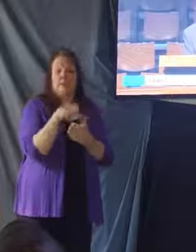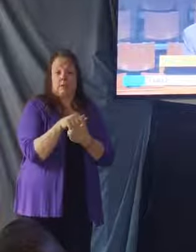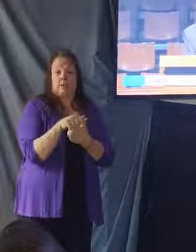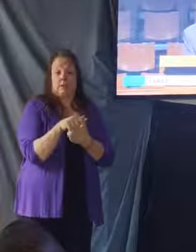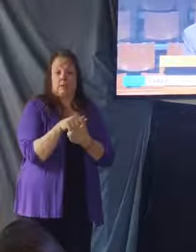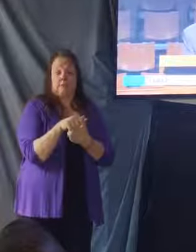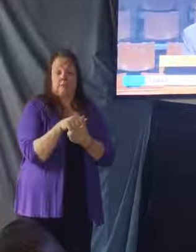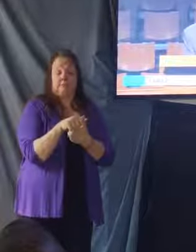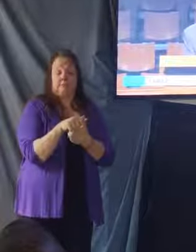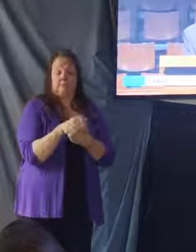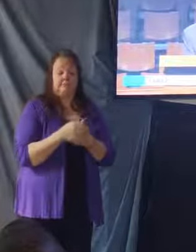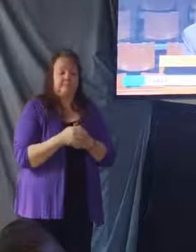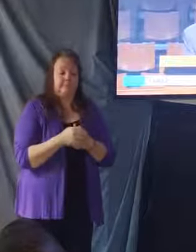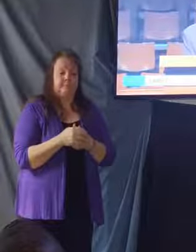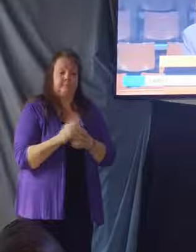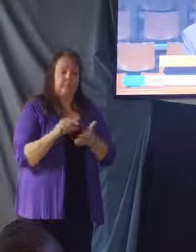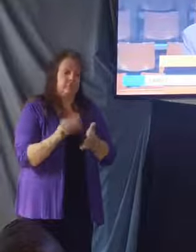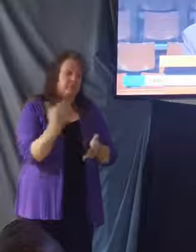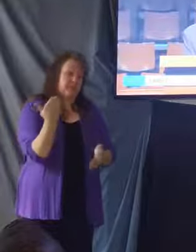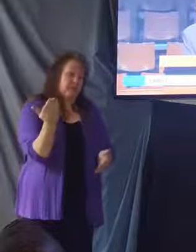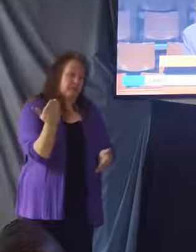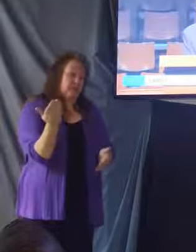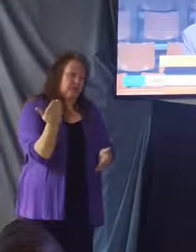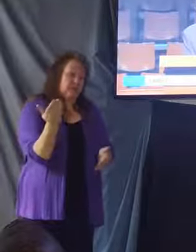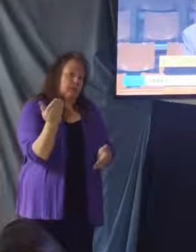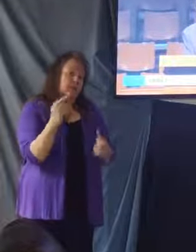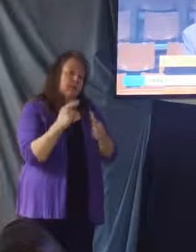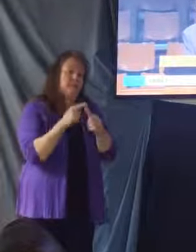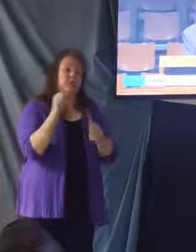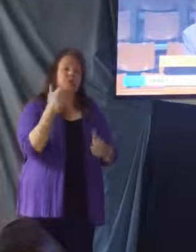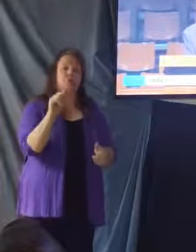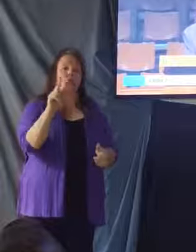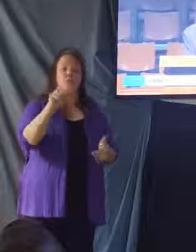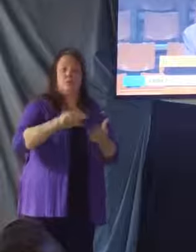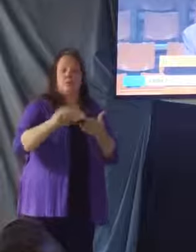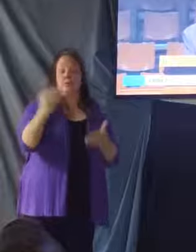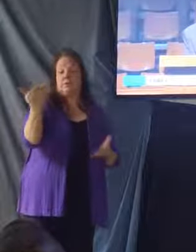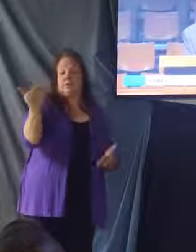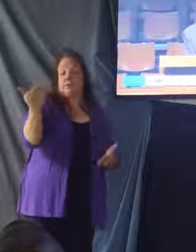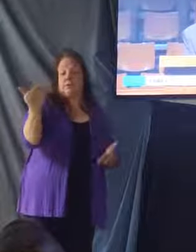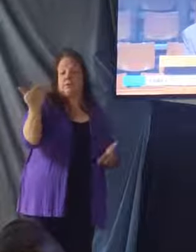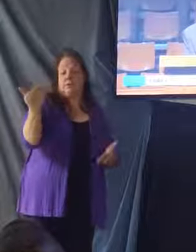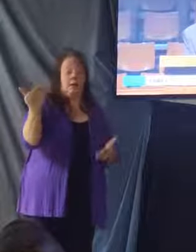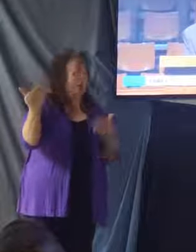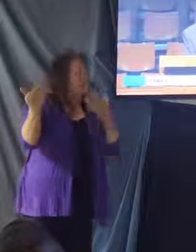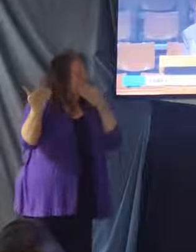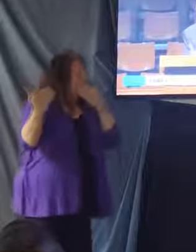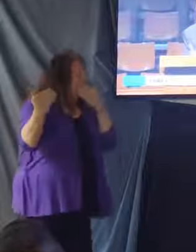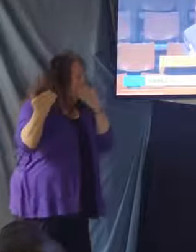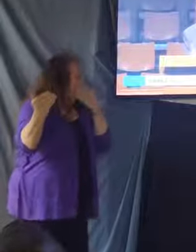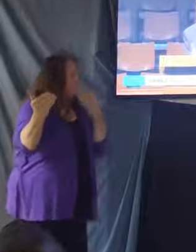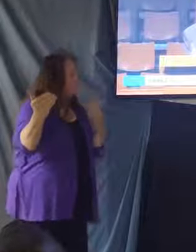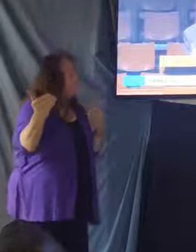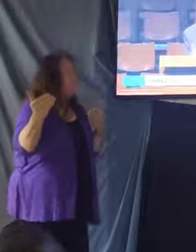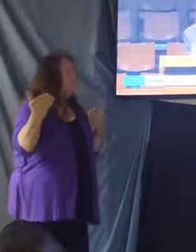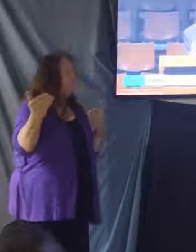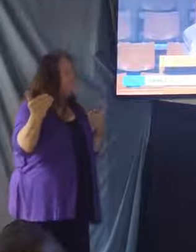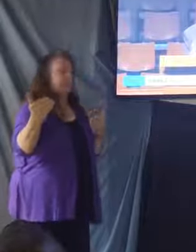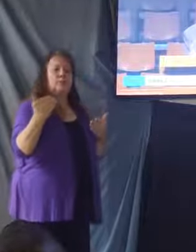this is his epistle, says in verse 15 of 1 John 2, and he's writing verse 1 of chapter 2 to little